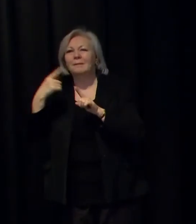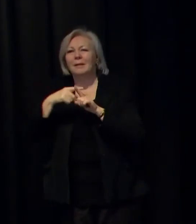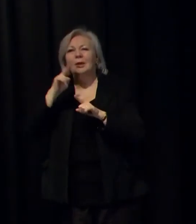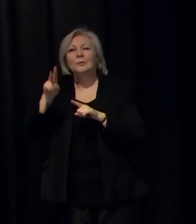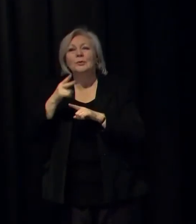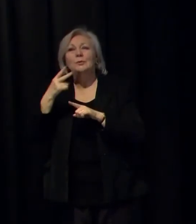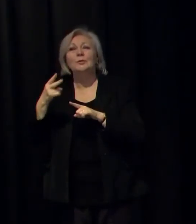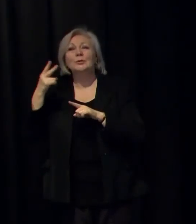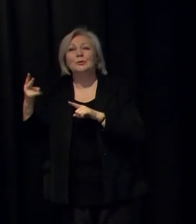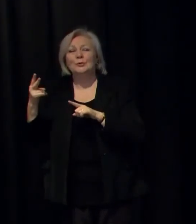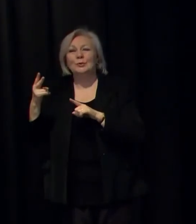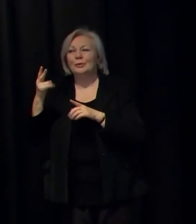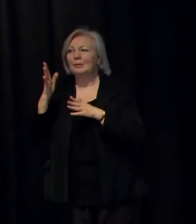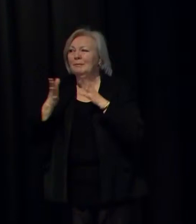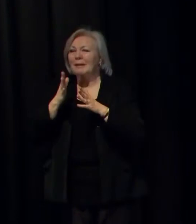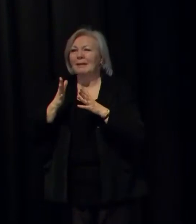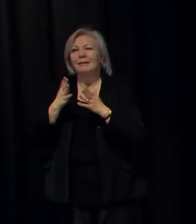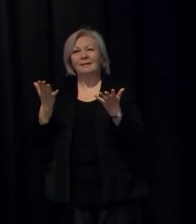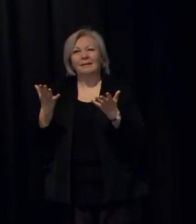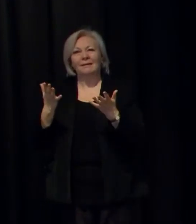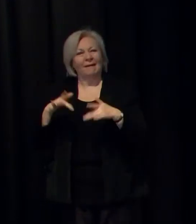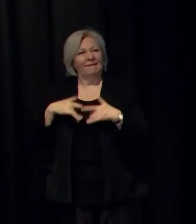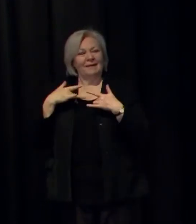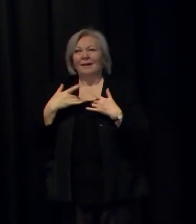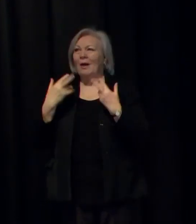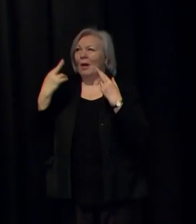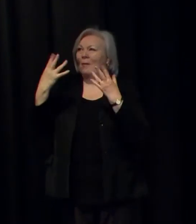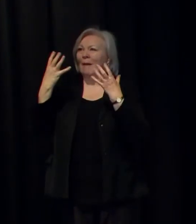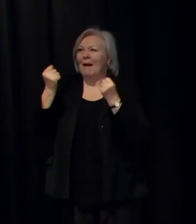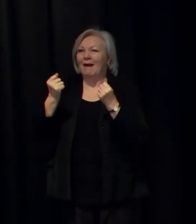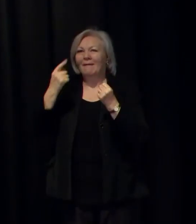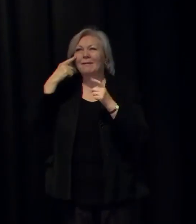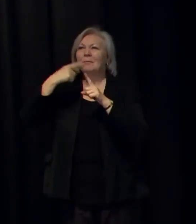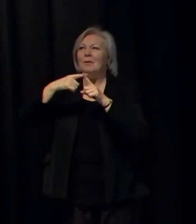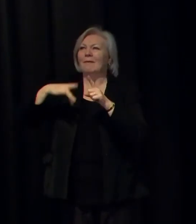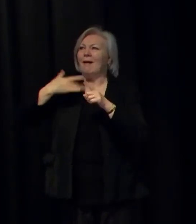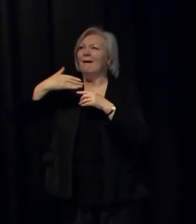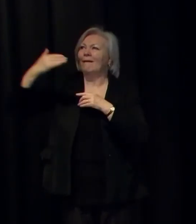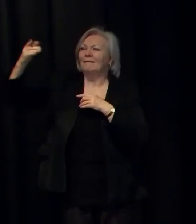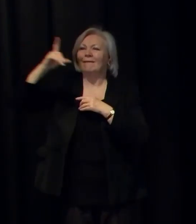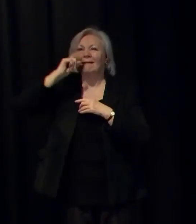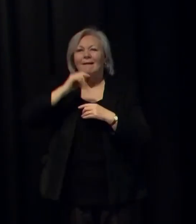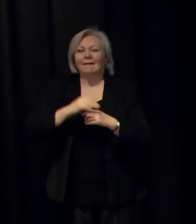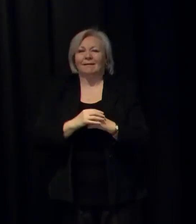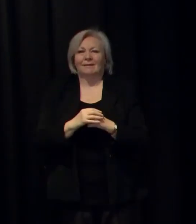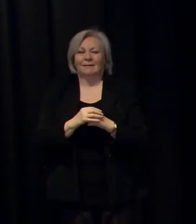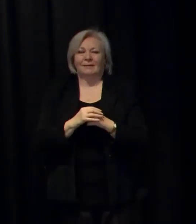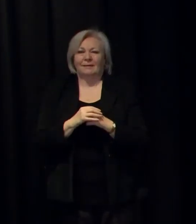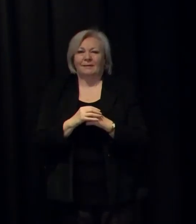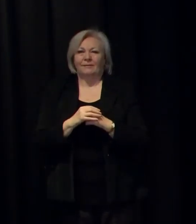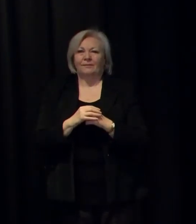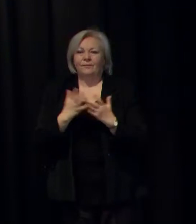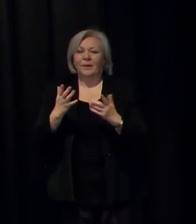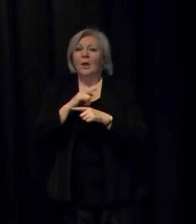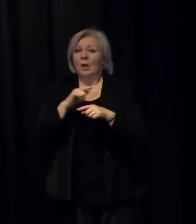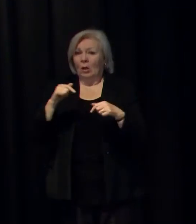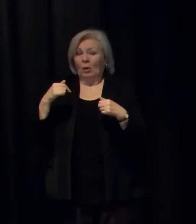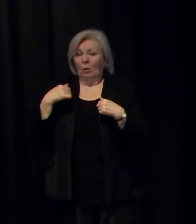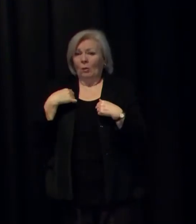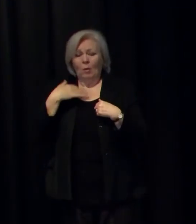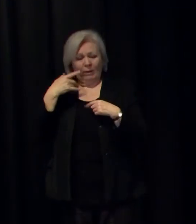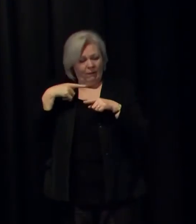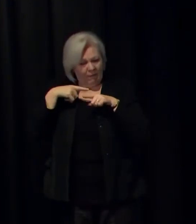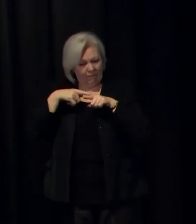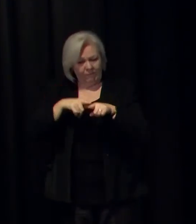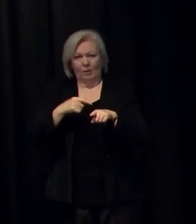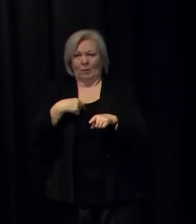2022 with a justified sense of hope and optimism. We do what we say. We